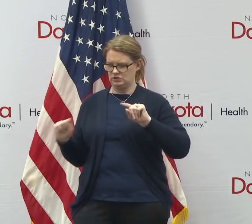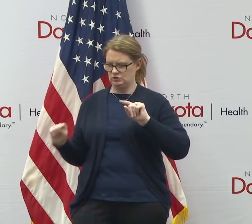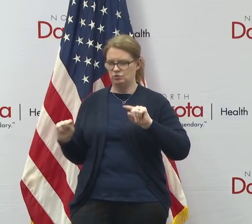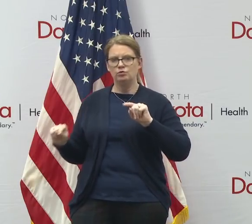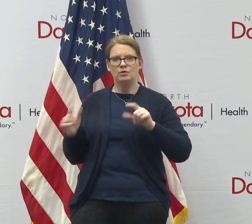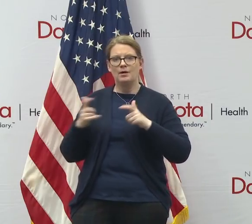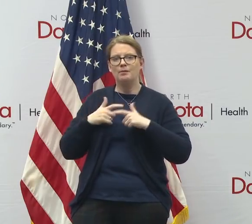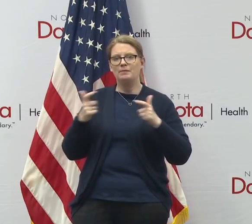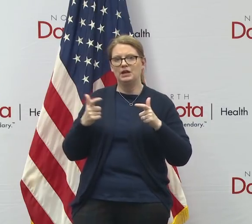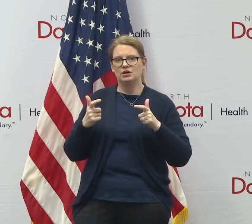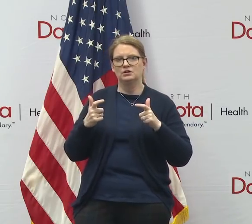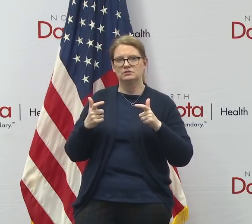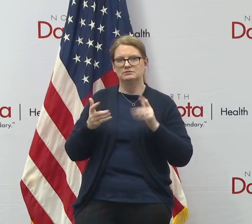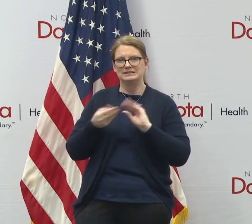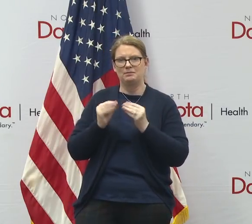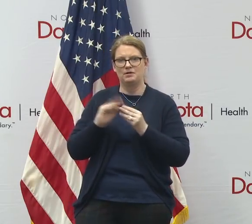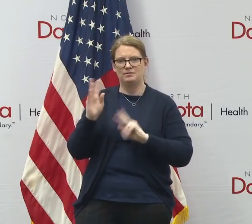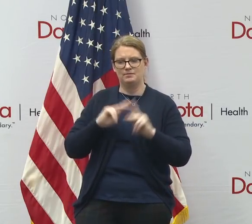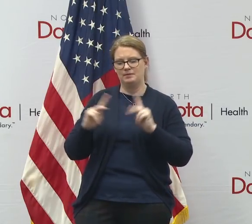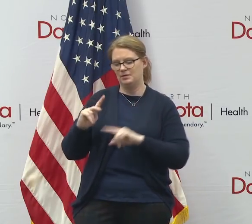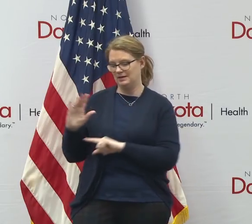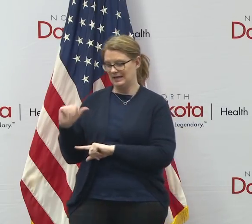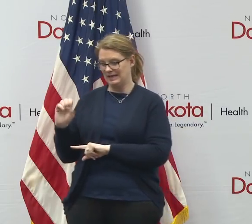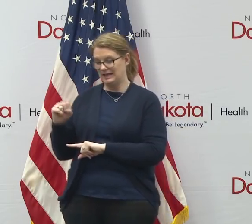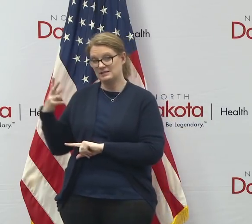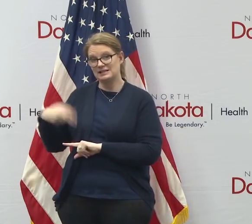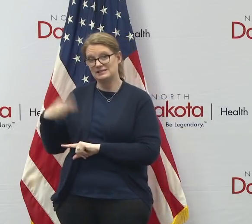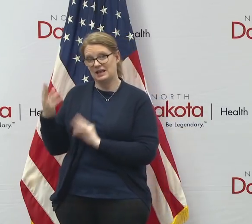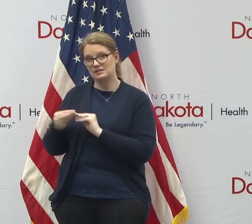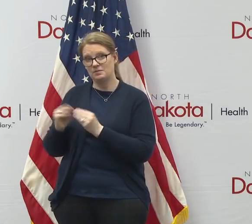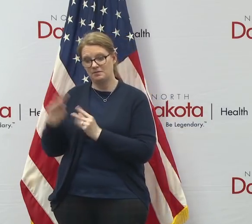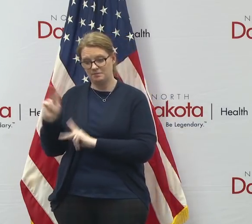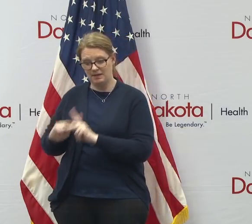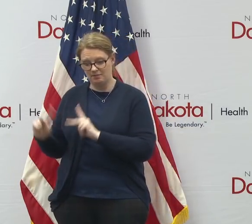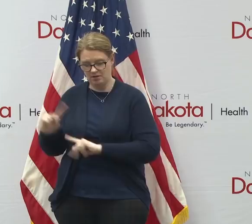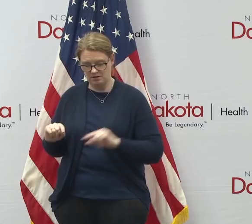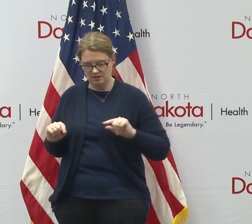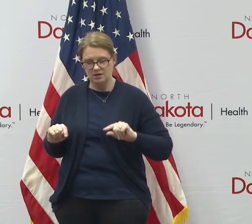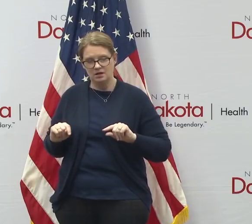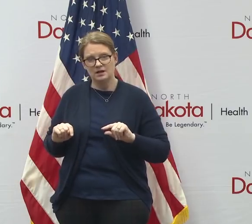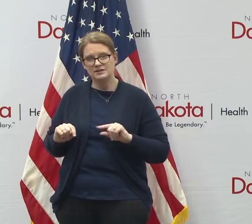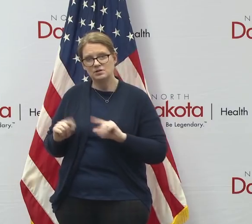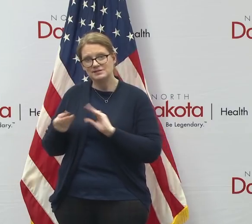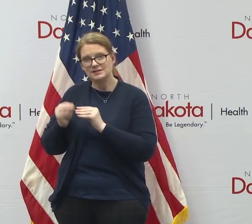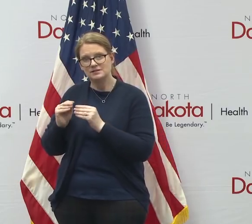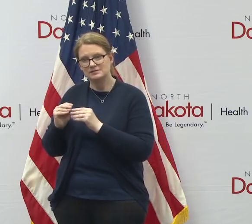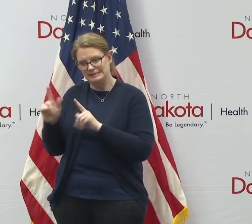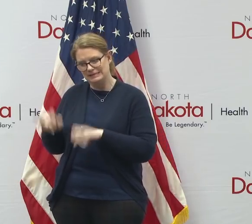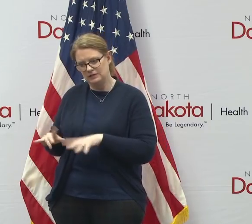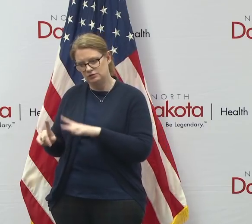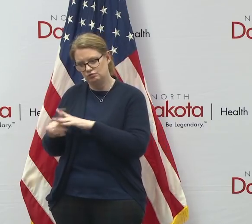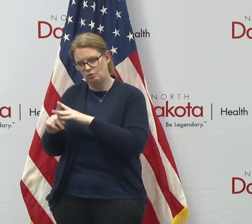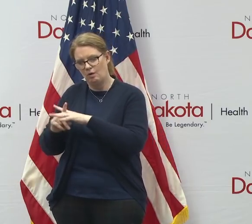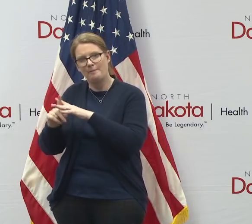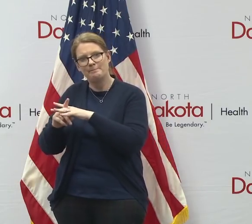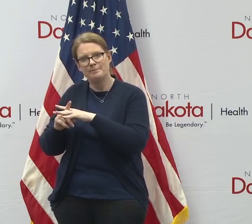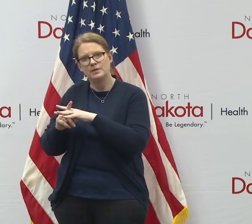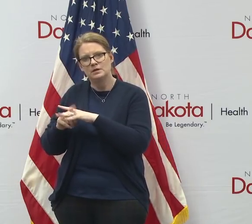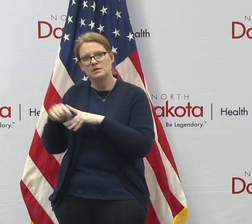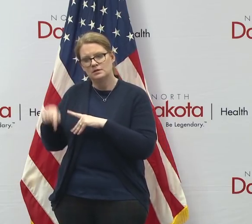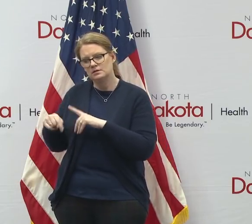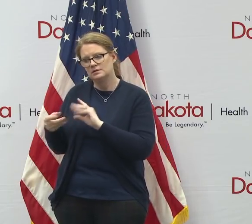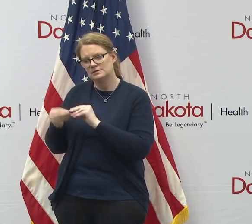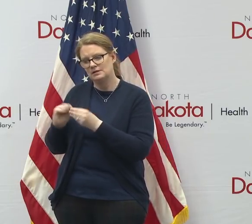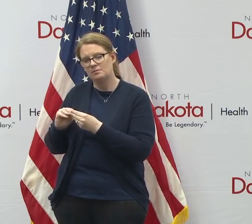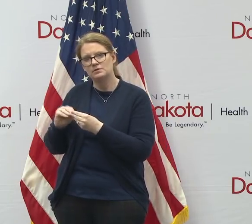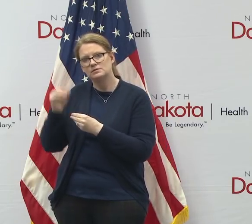larger population counties, Cass being the largest population county. As those pendings come in, we'll continue to see the number of tests in Cass